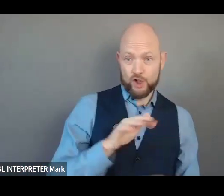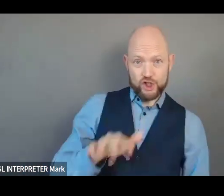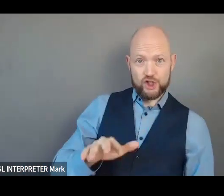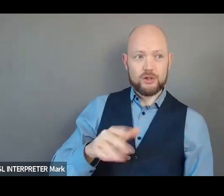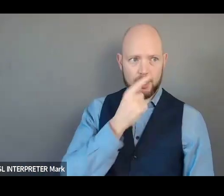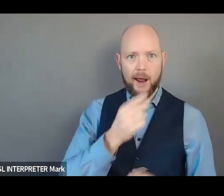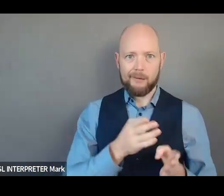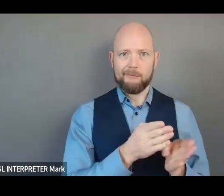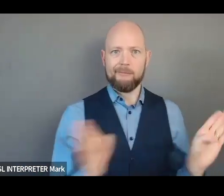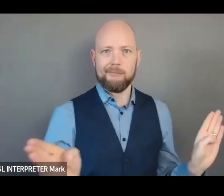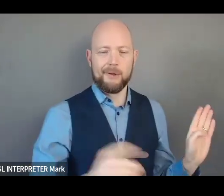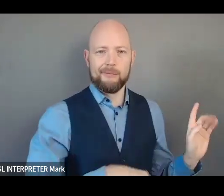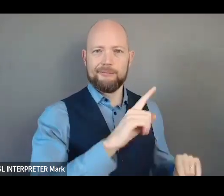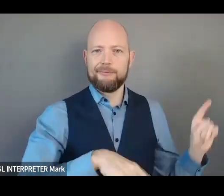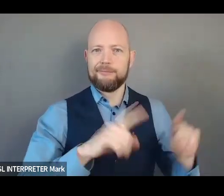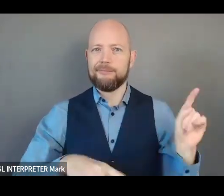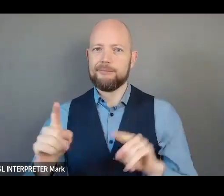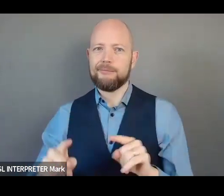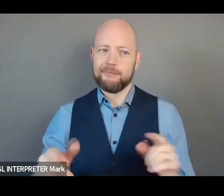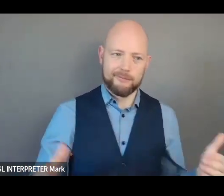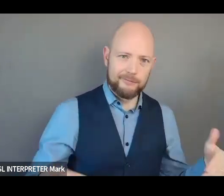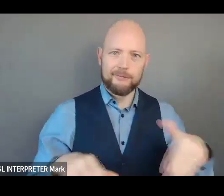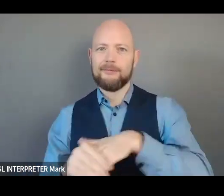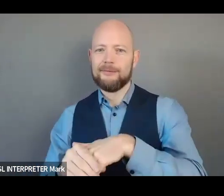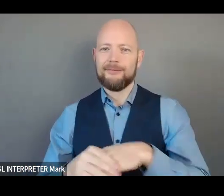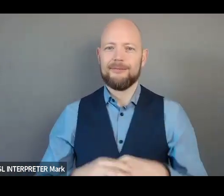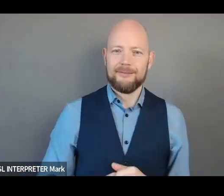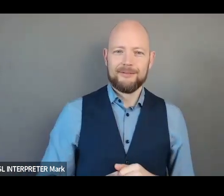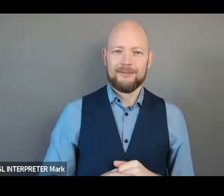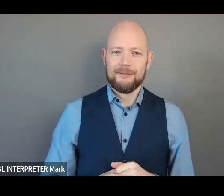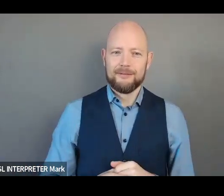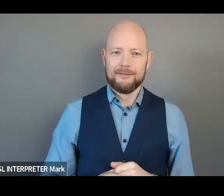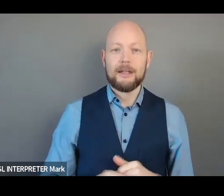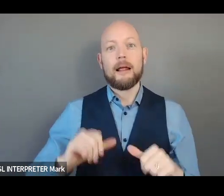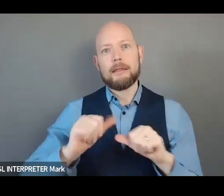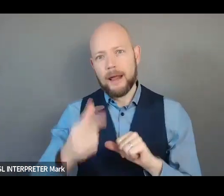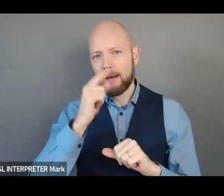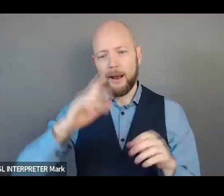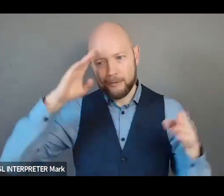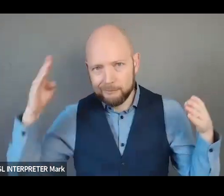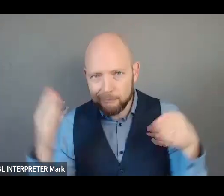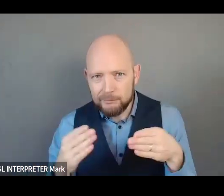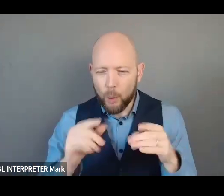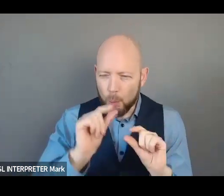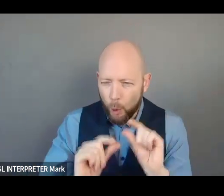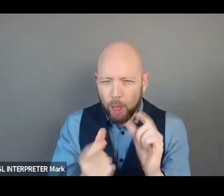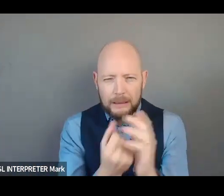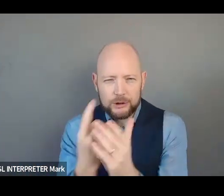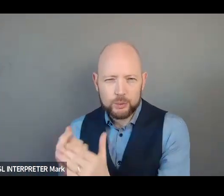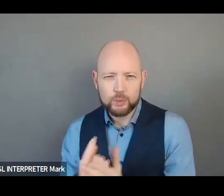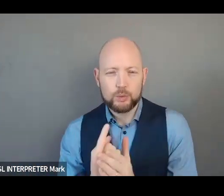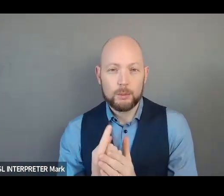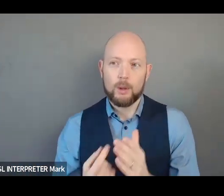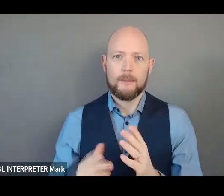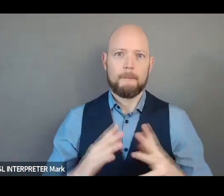inclusive. And then you can then consider about the finer points, etc., things like that. So some of the key issues that we did uncover,